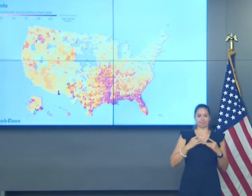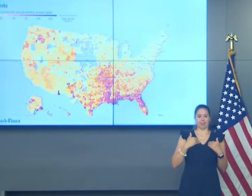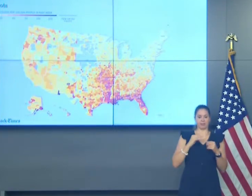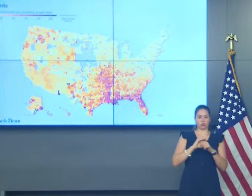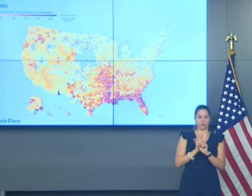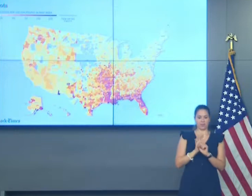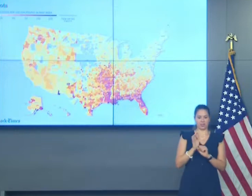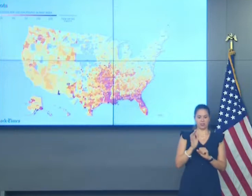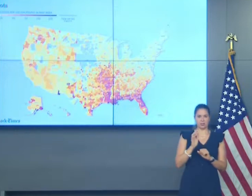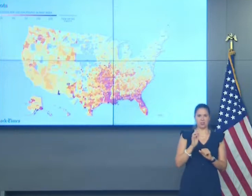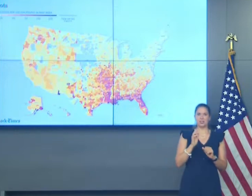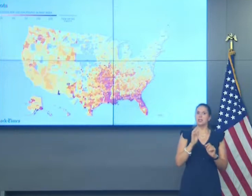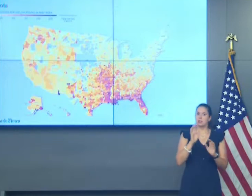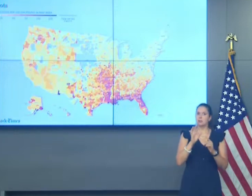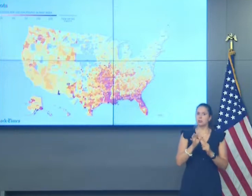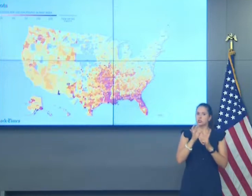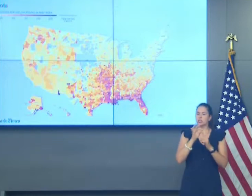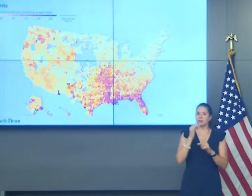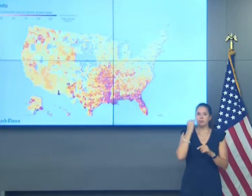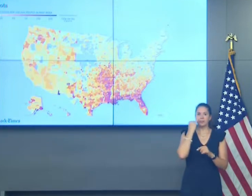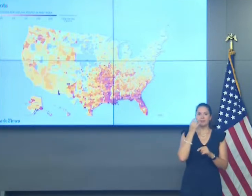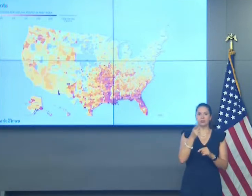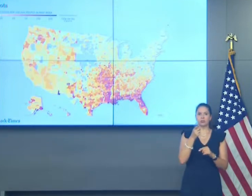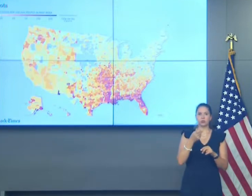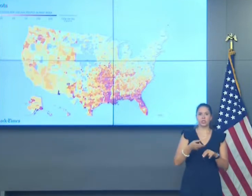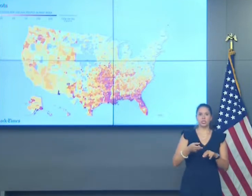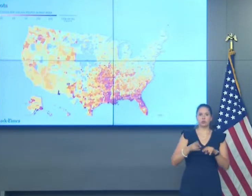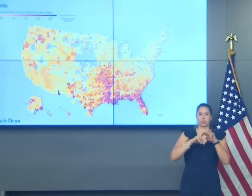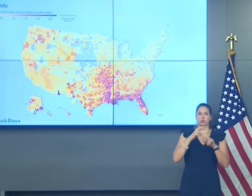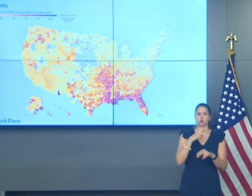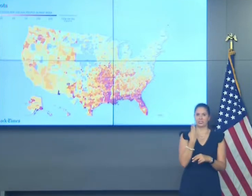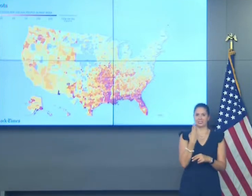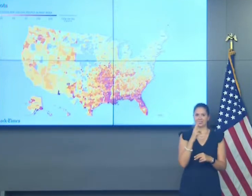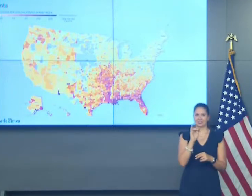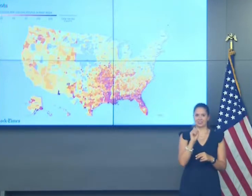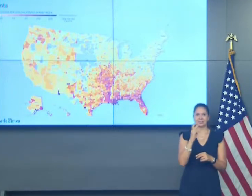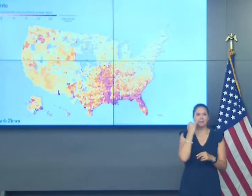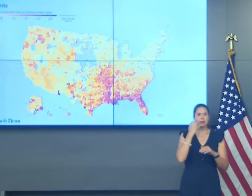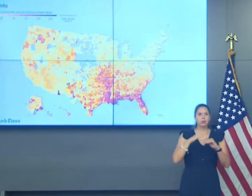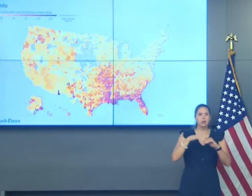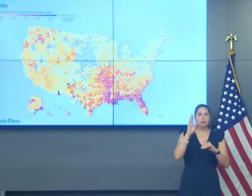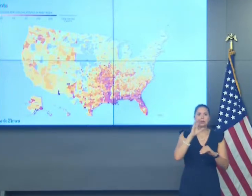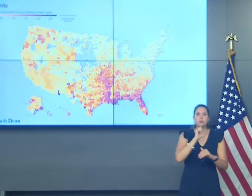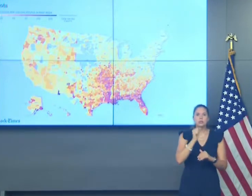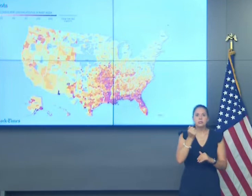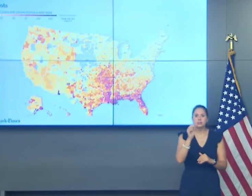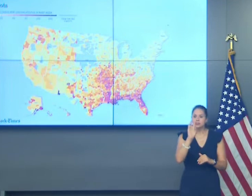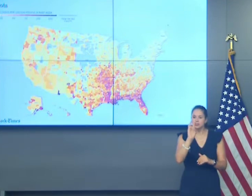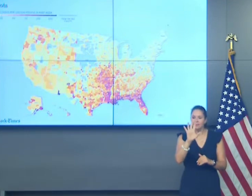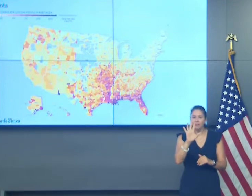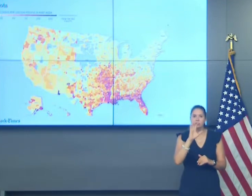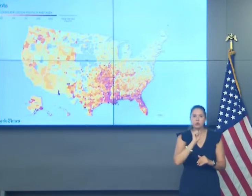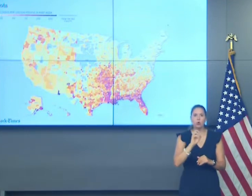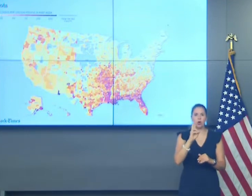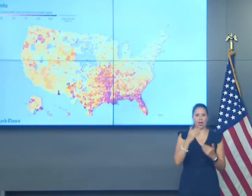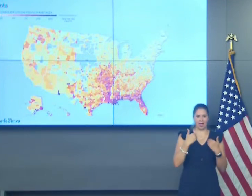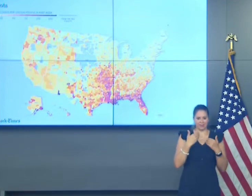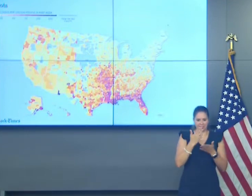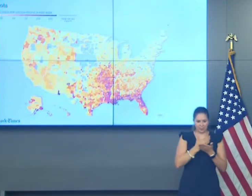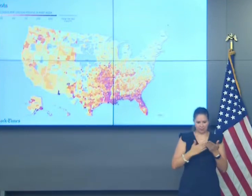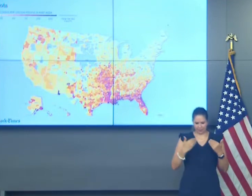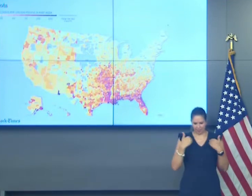COVID-19, and particularly if you are at increased risk by virtue of being over 65 years old or have underlying health